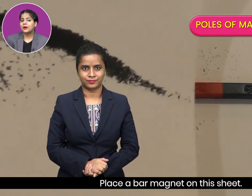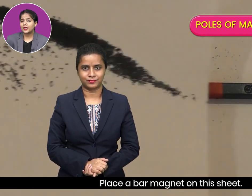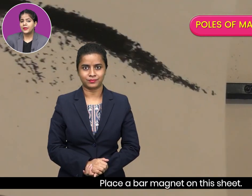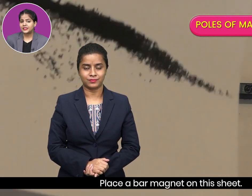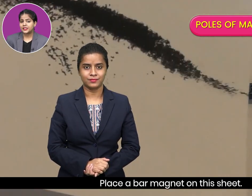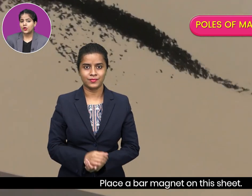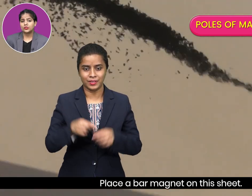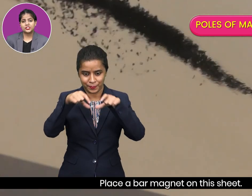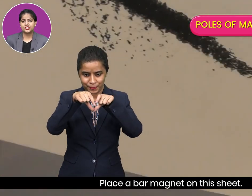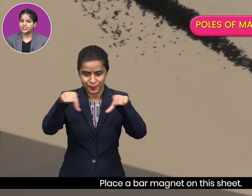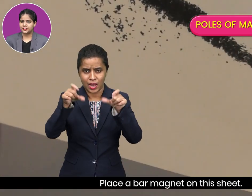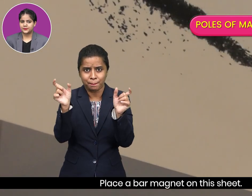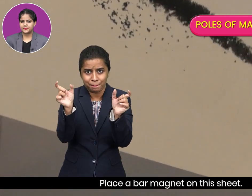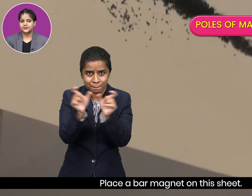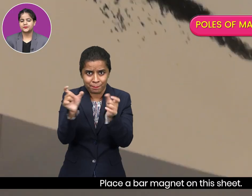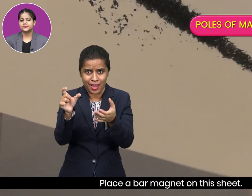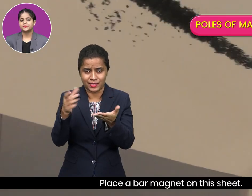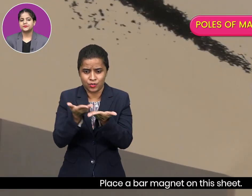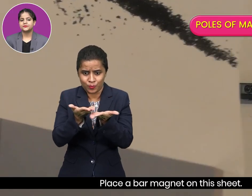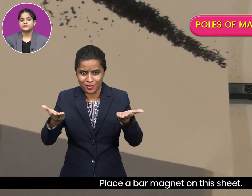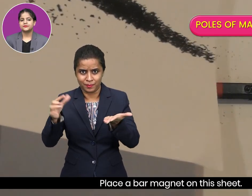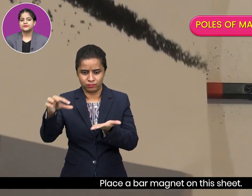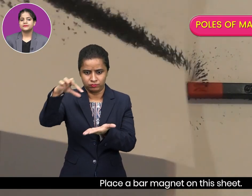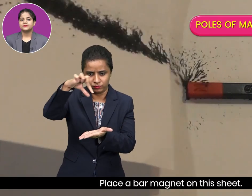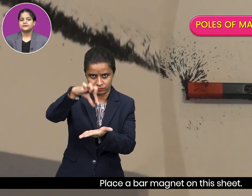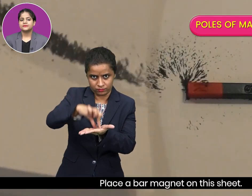Place a bar magnet on this sheet.